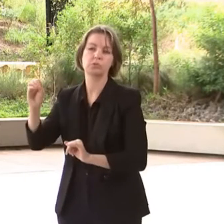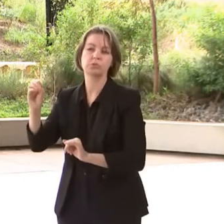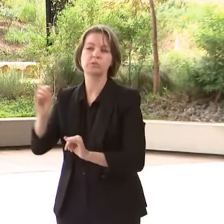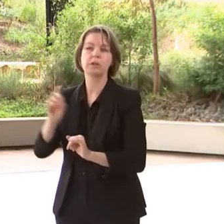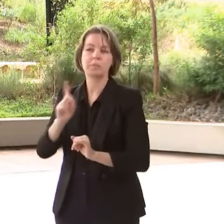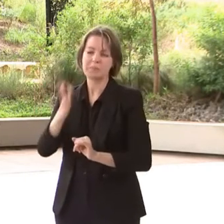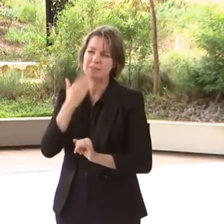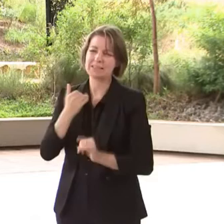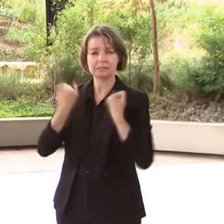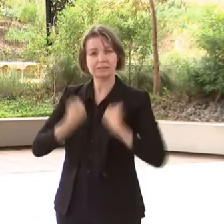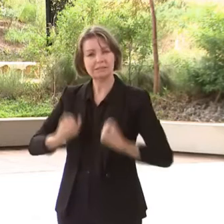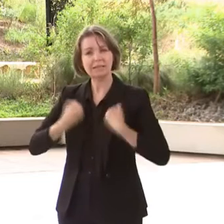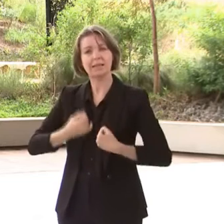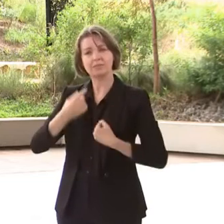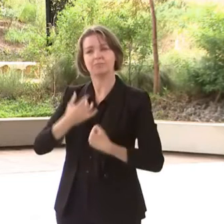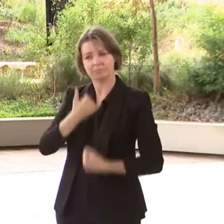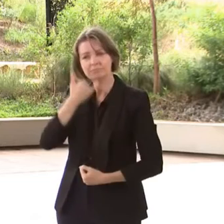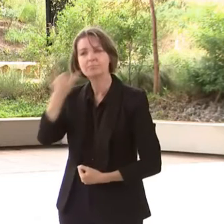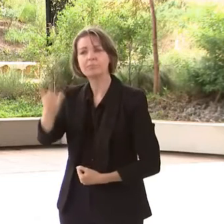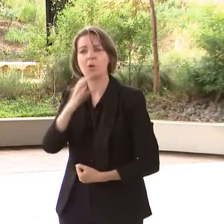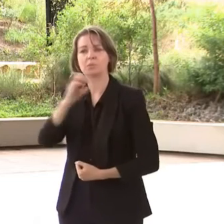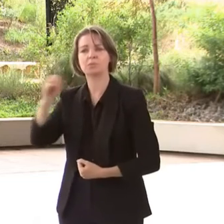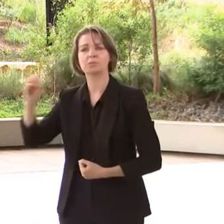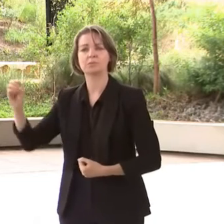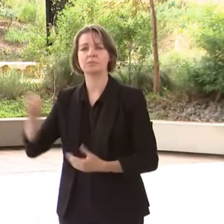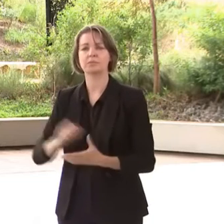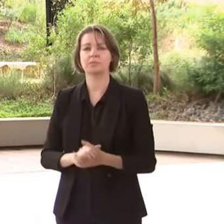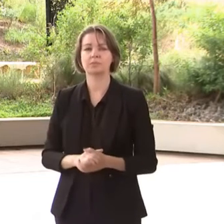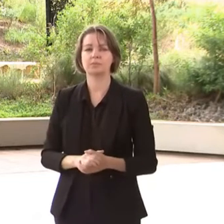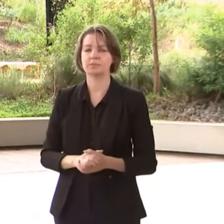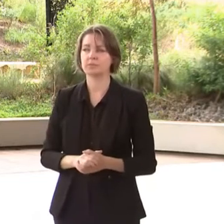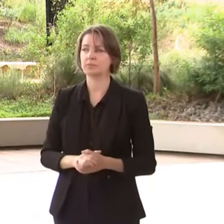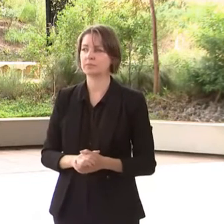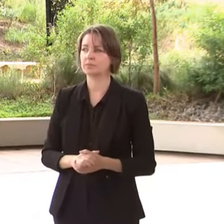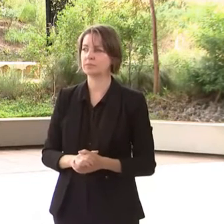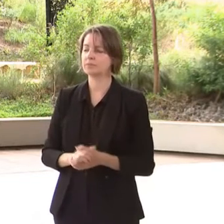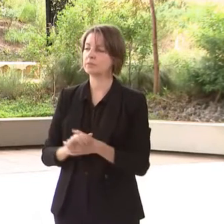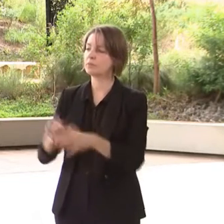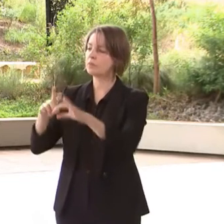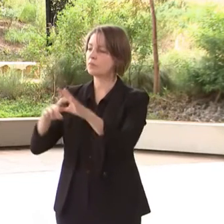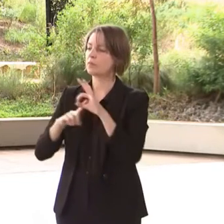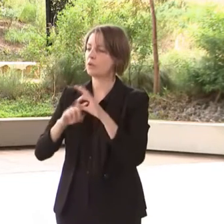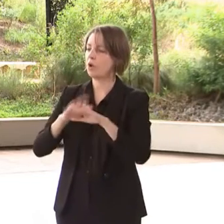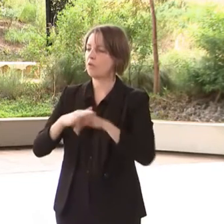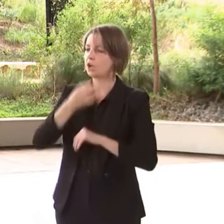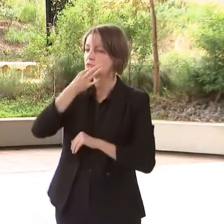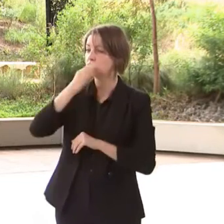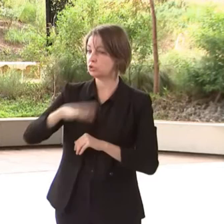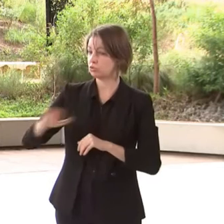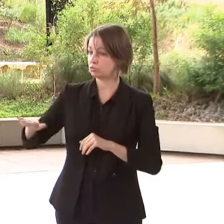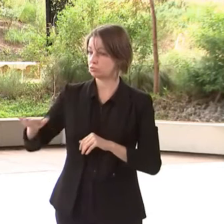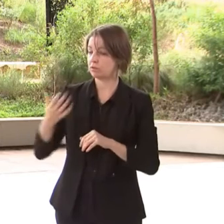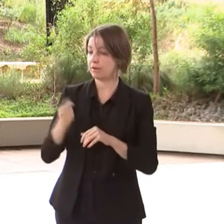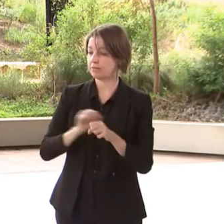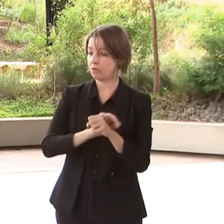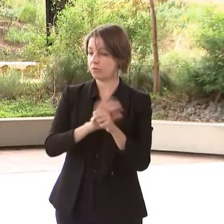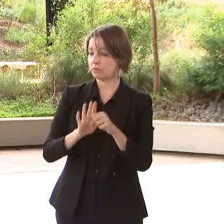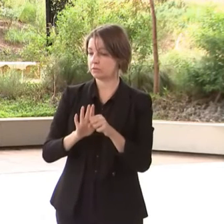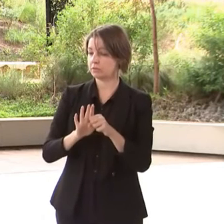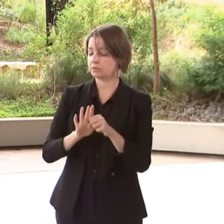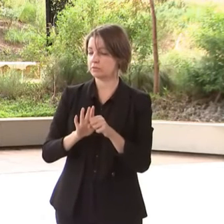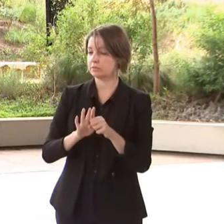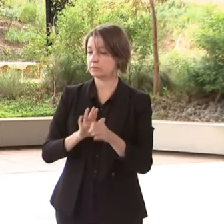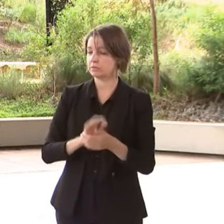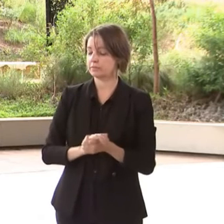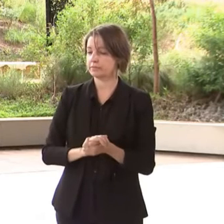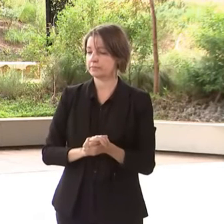seek care. Some comments on that study that was done into children going into hospital with COVID, details released, federal studies mostly